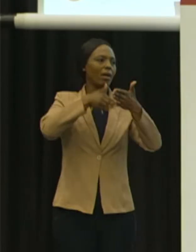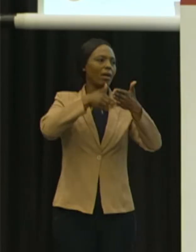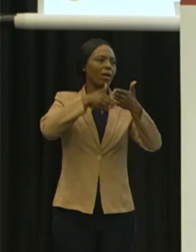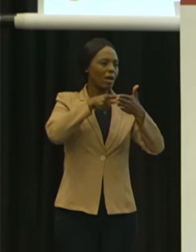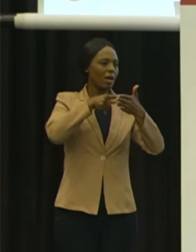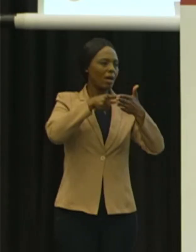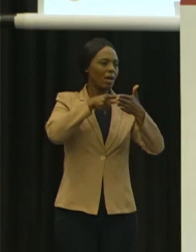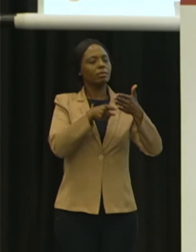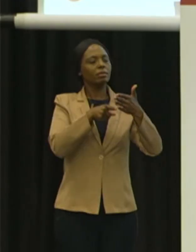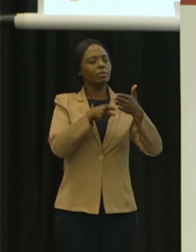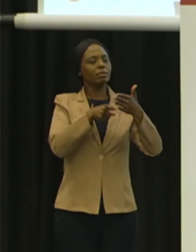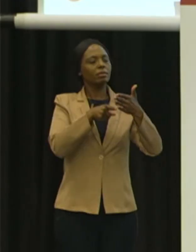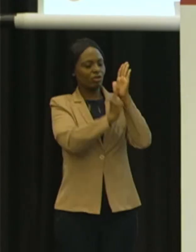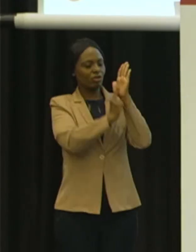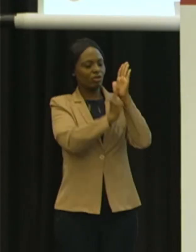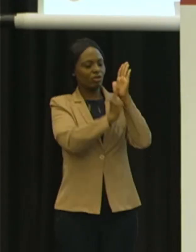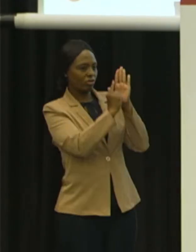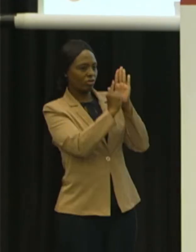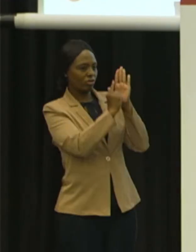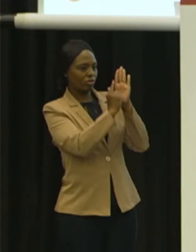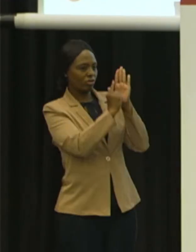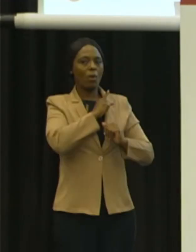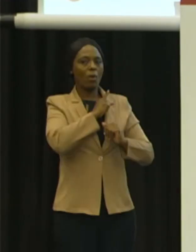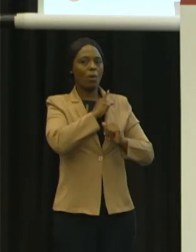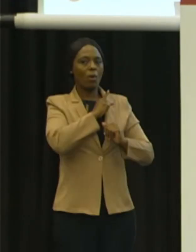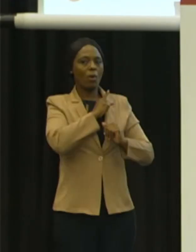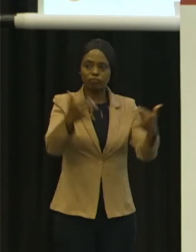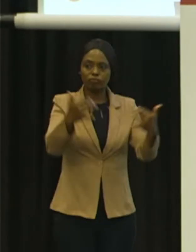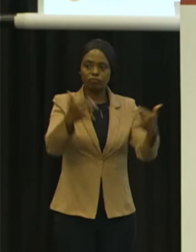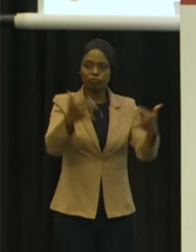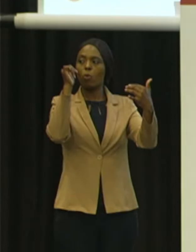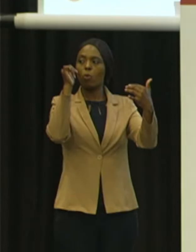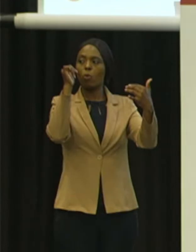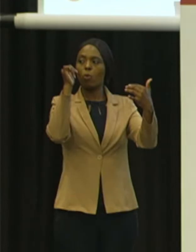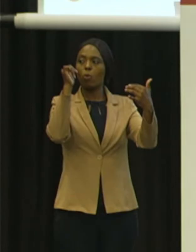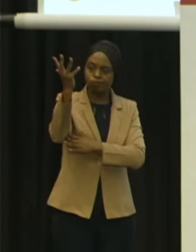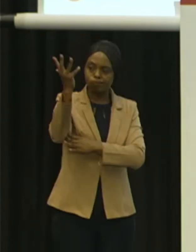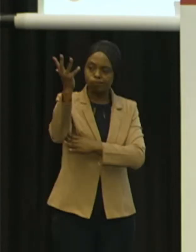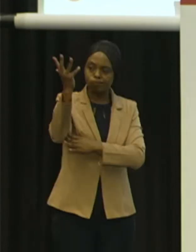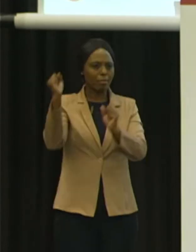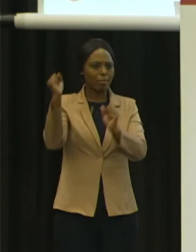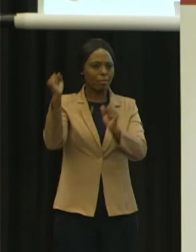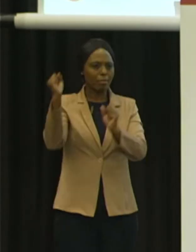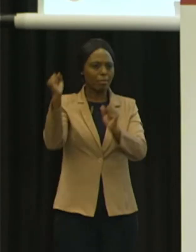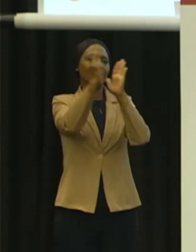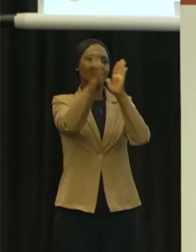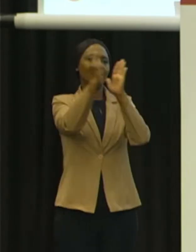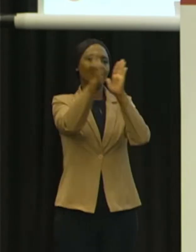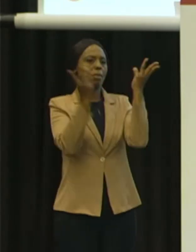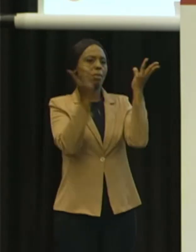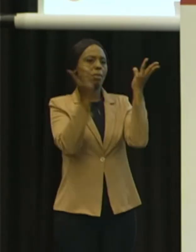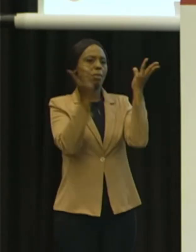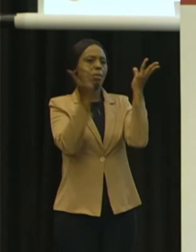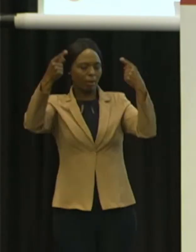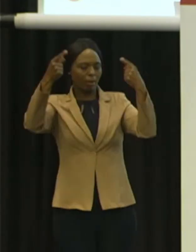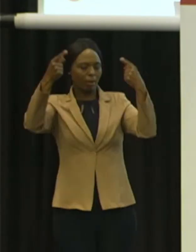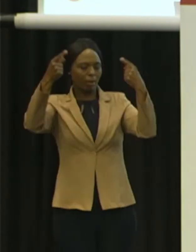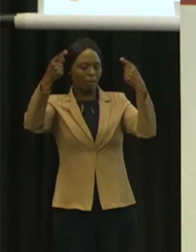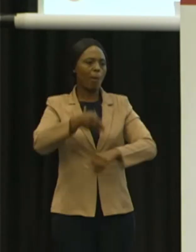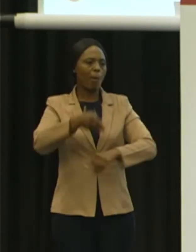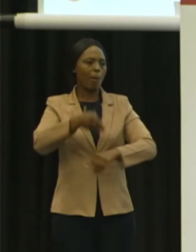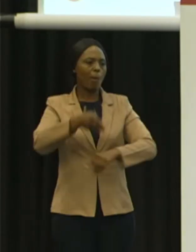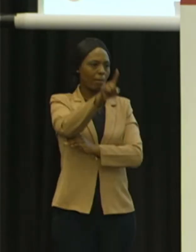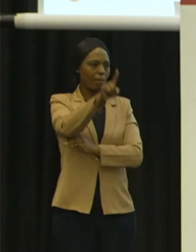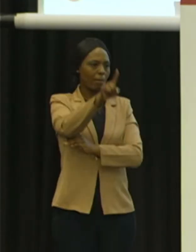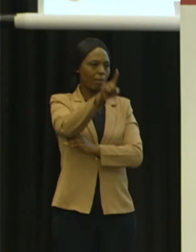that we have these sessions where there's legislative people who are also part of these platforms, and also we capacitate our network leaders as well